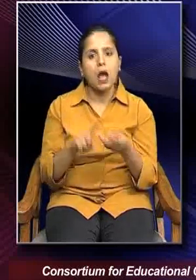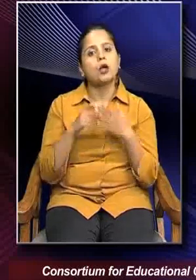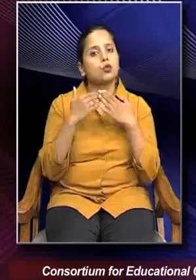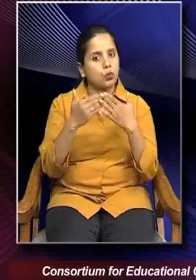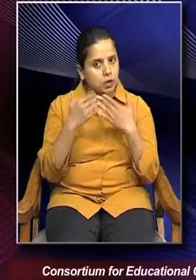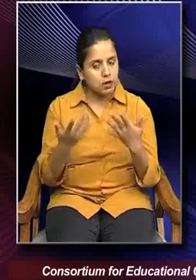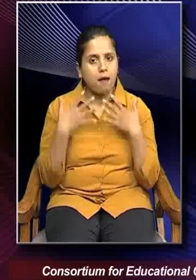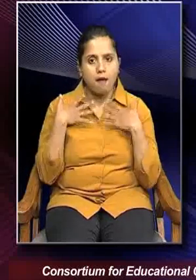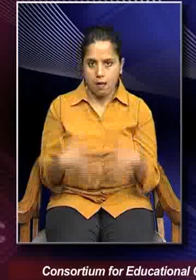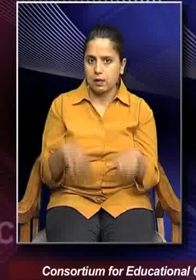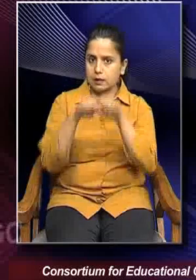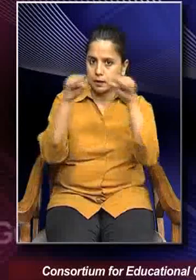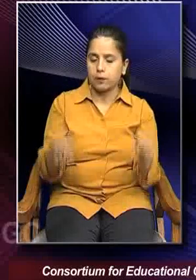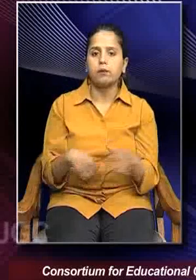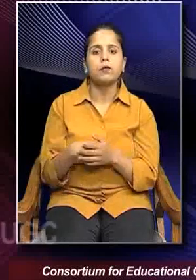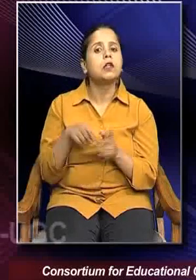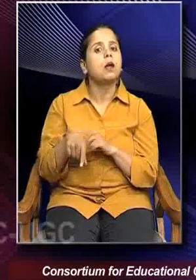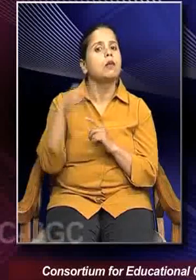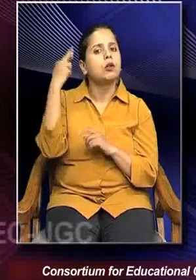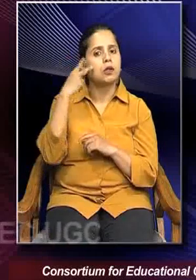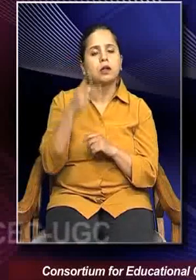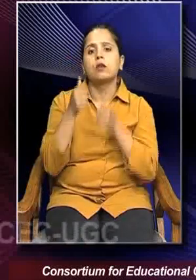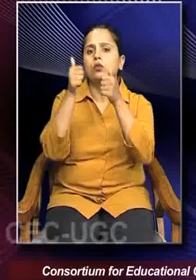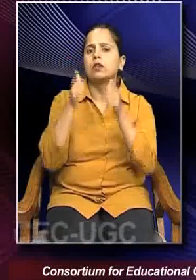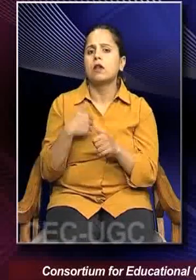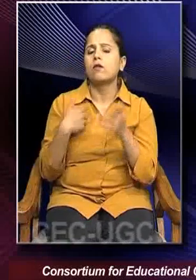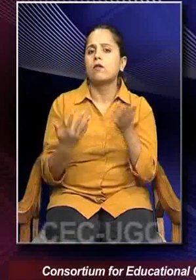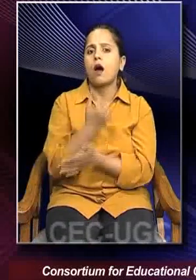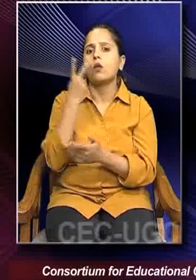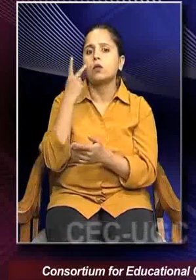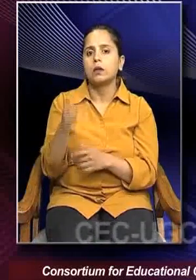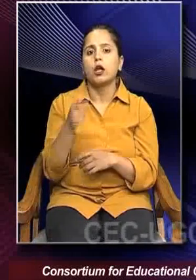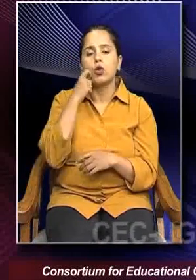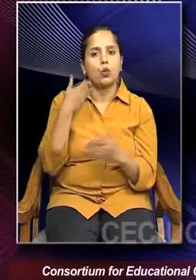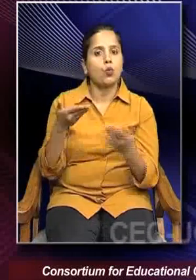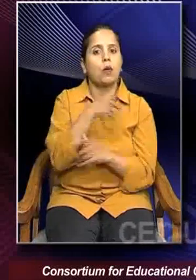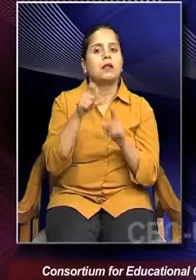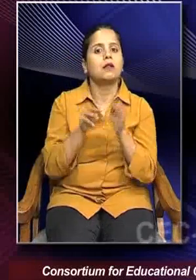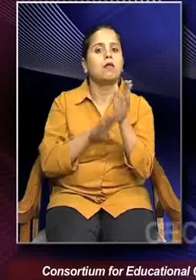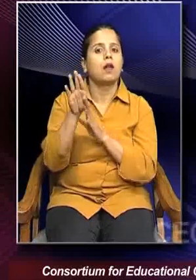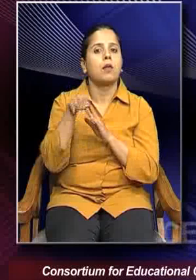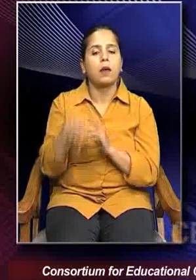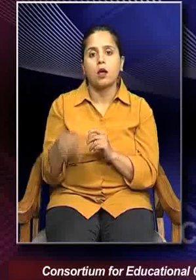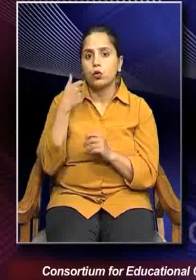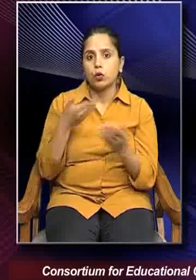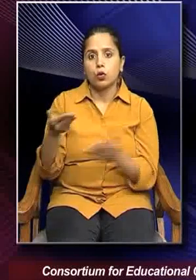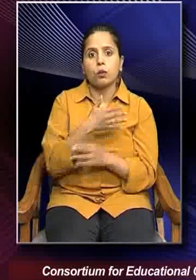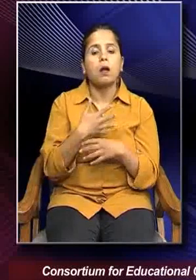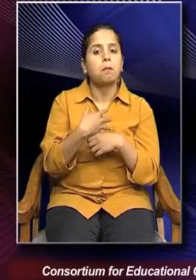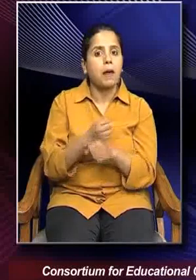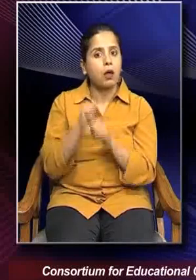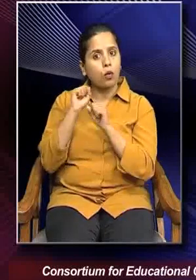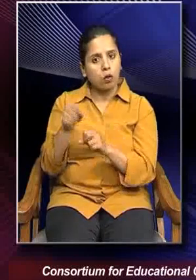education, health systems, and so therefore the net result is that we find the human development and human capital formation is also very